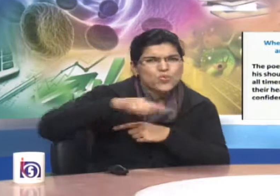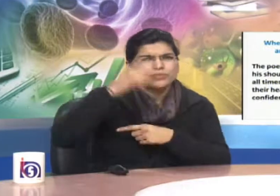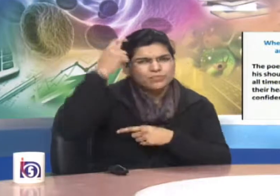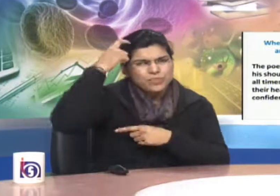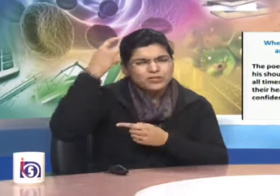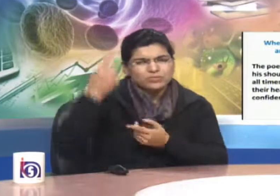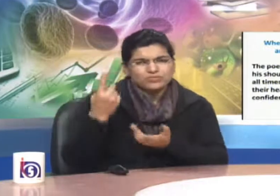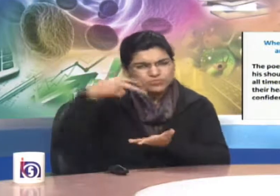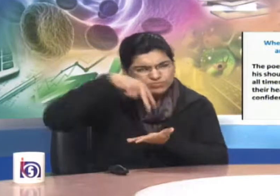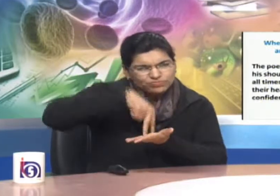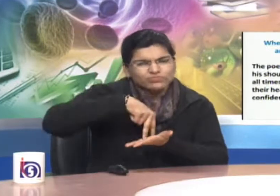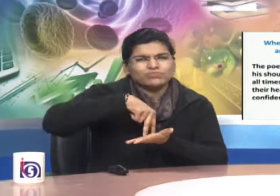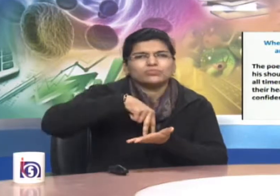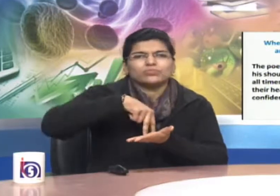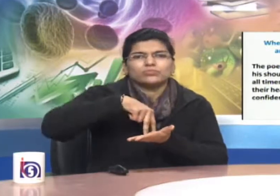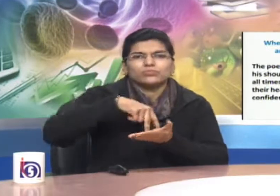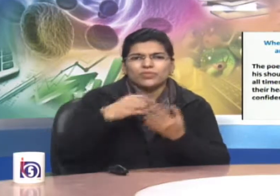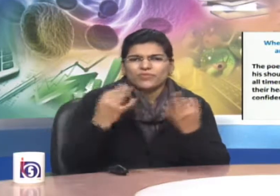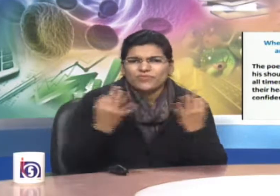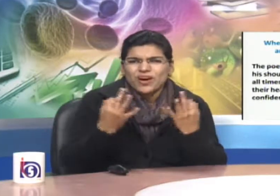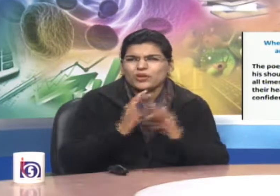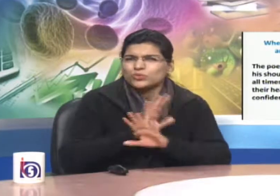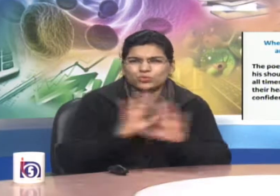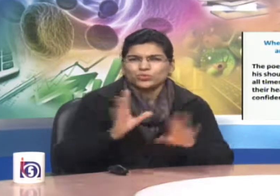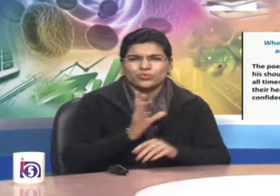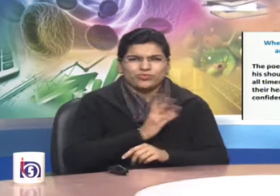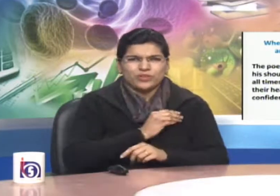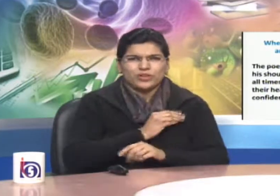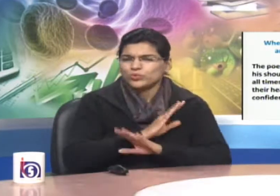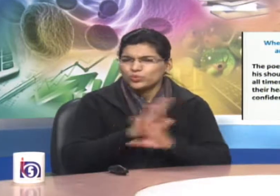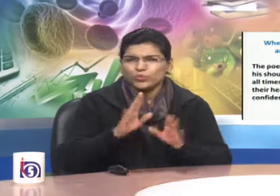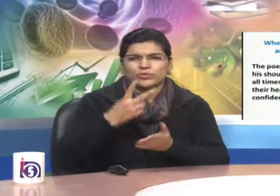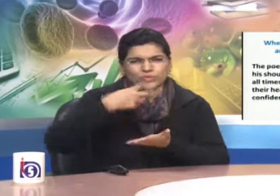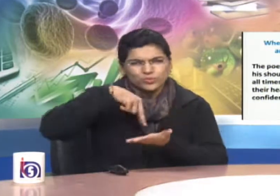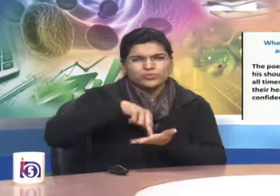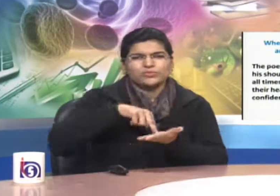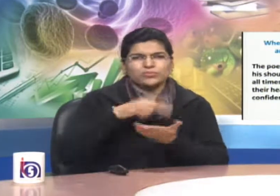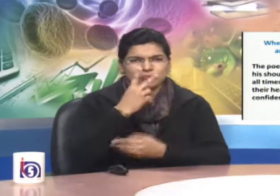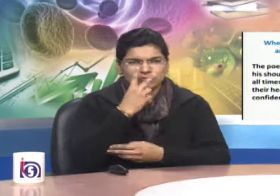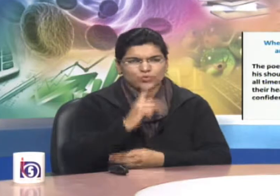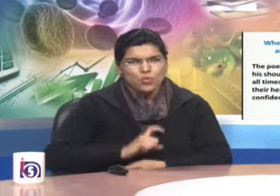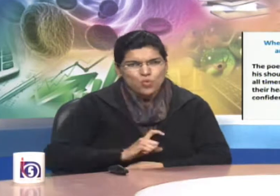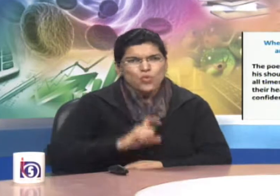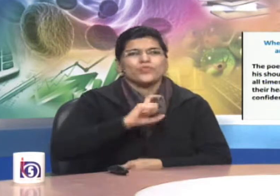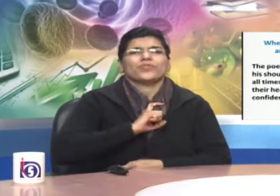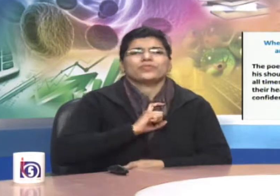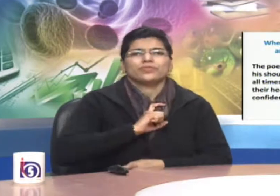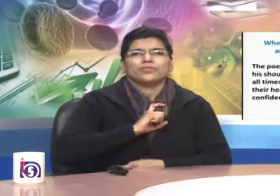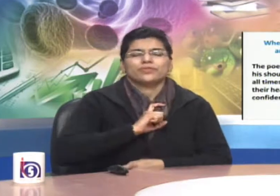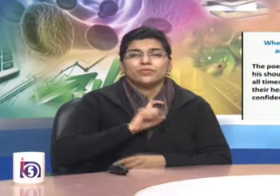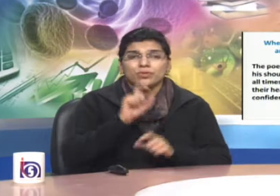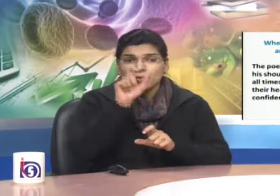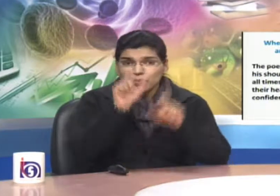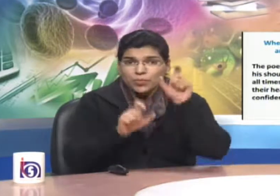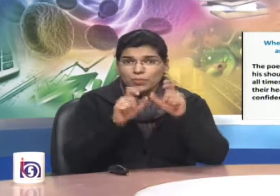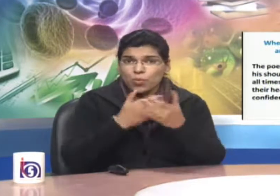mind at all times. Instead, they should hold up their head high